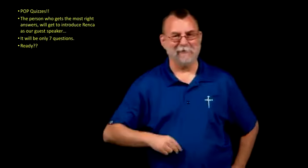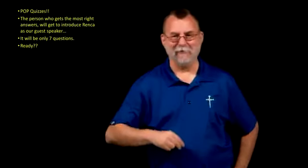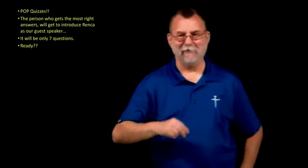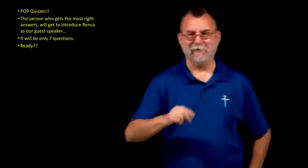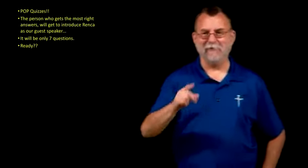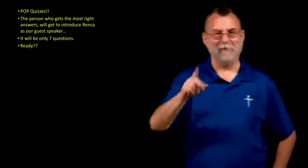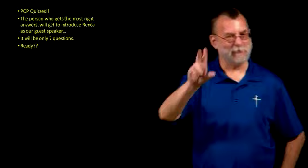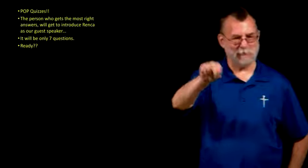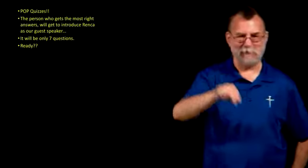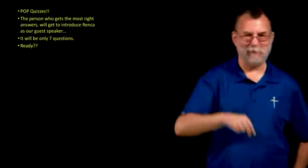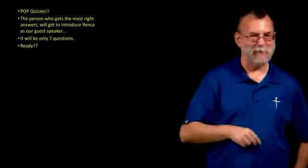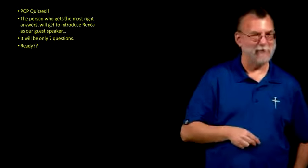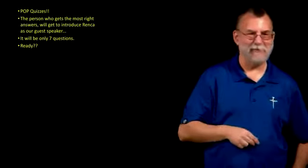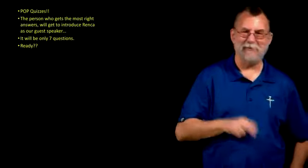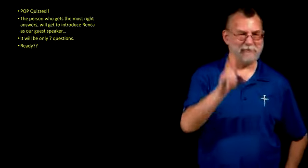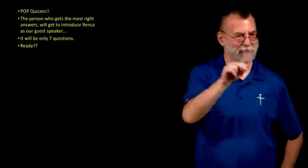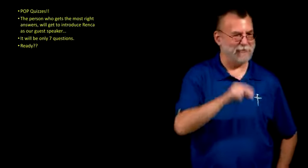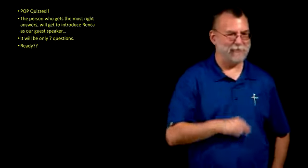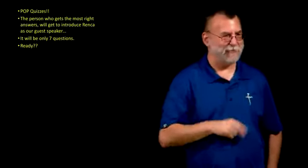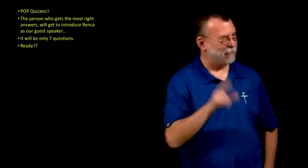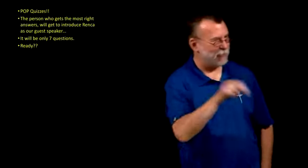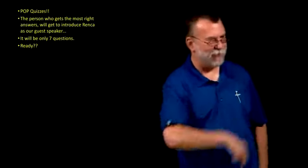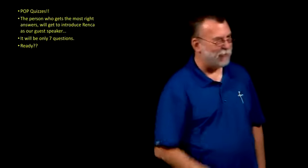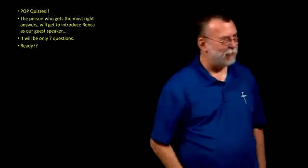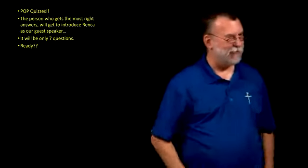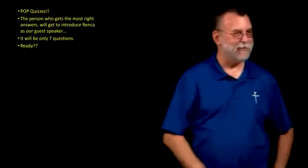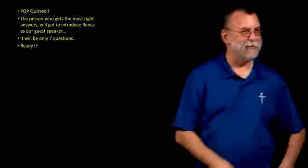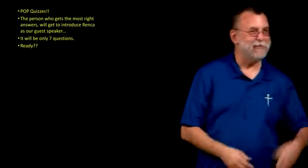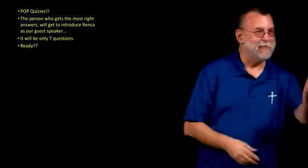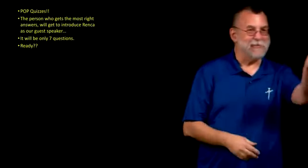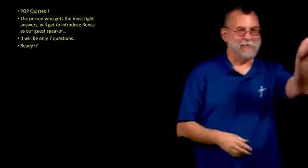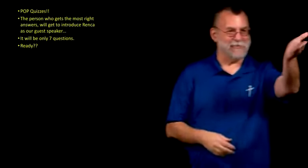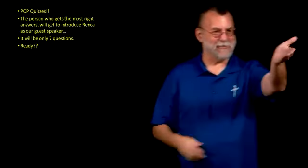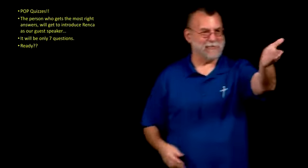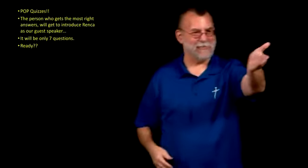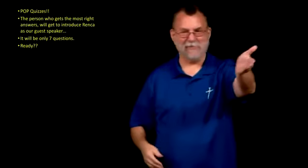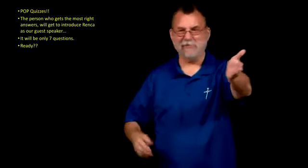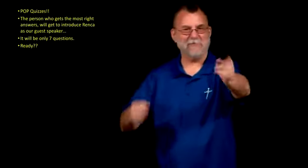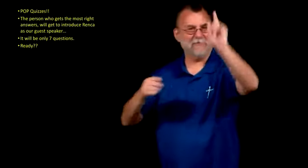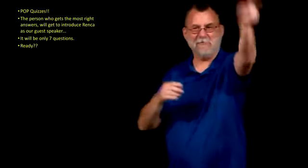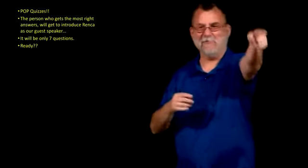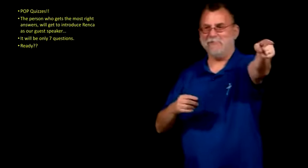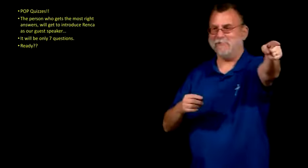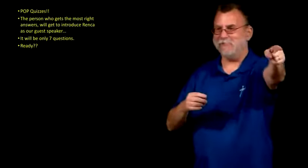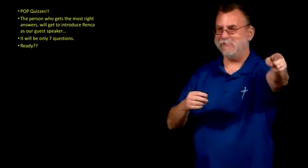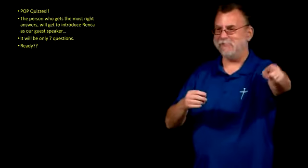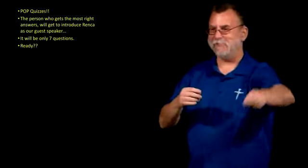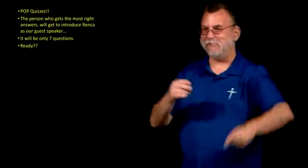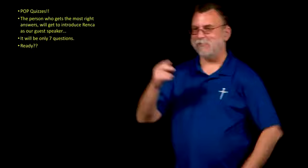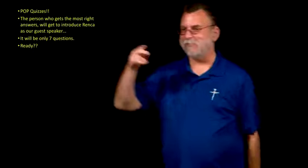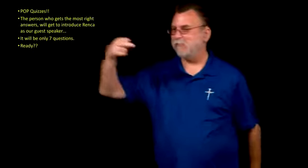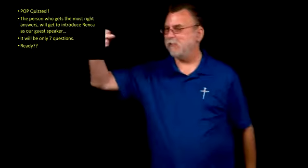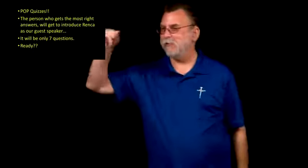No, we got some guesses. No, we have a lot of people guessing. No, got one over